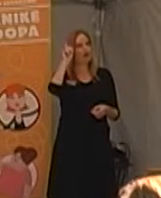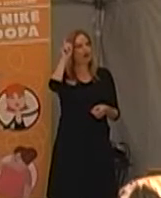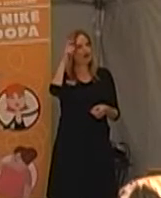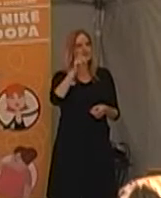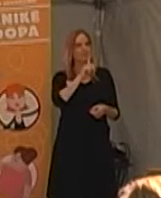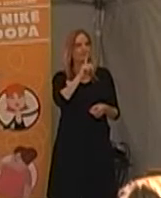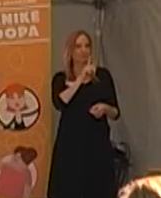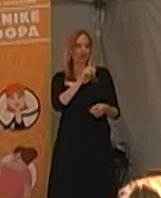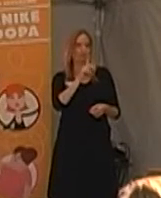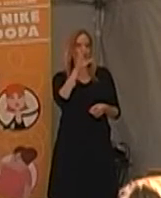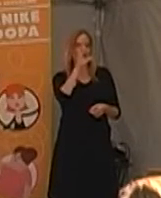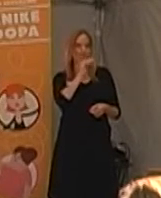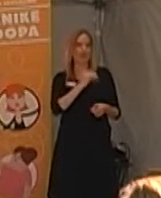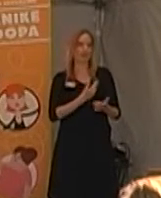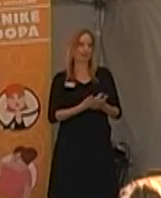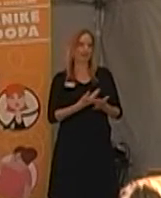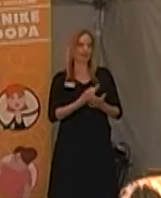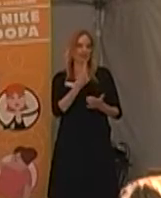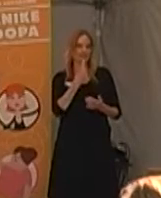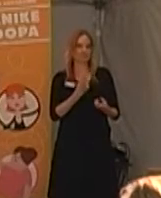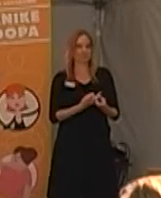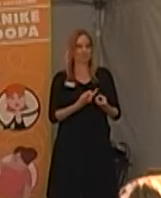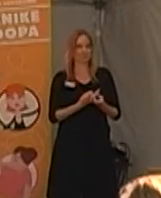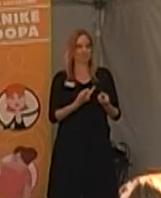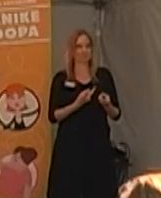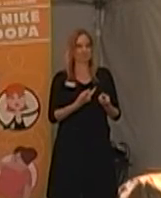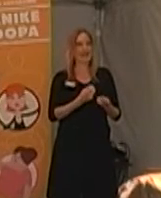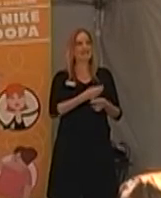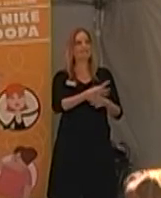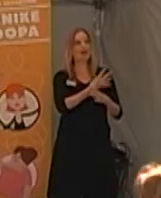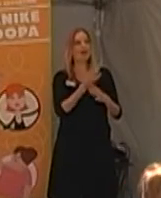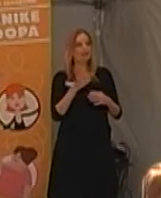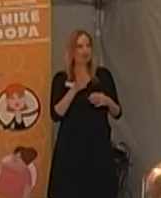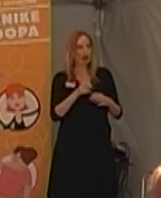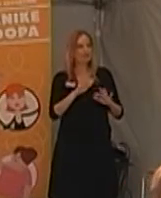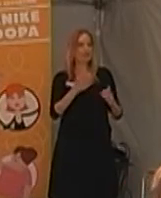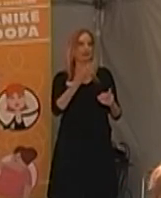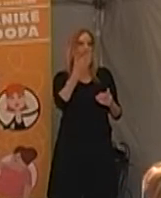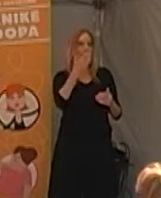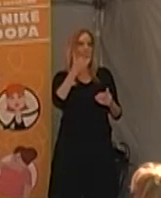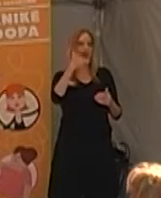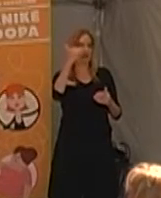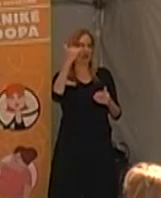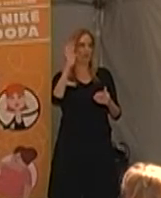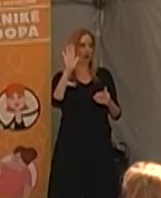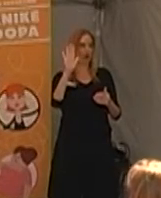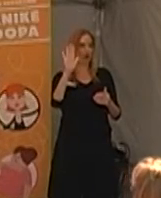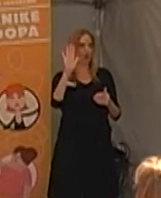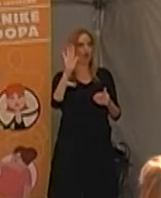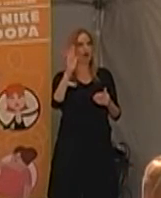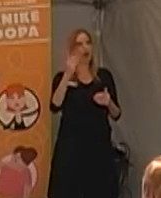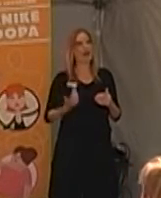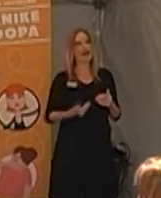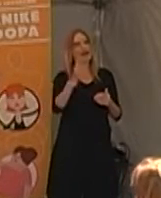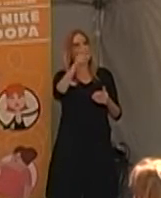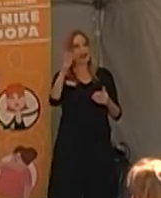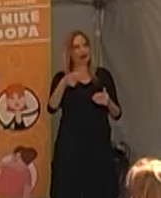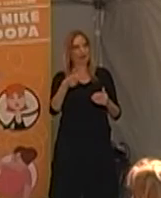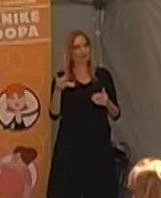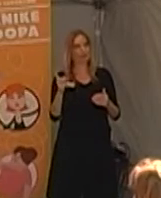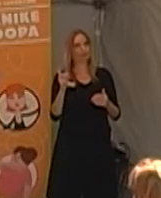also say that Scandinavians or Nordic inhabitants believe